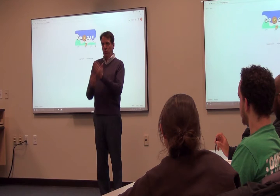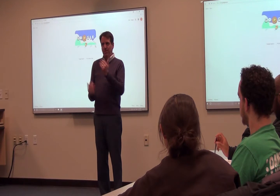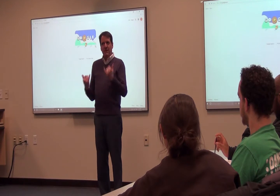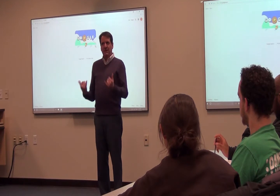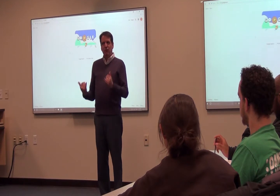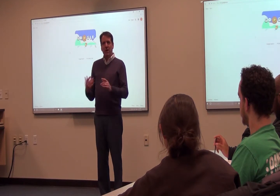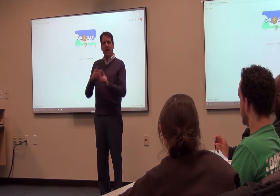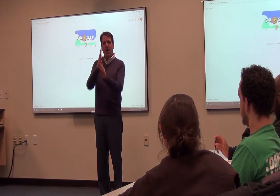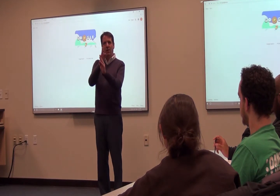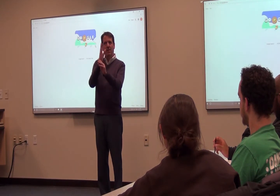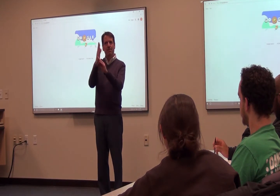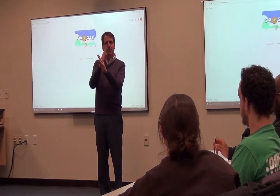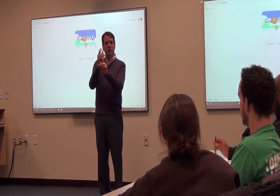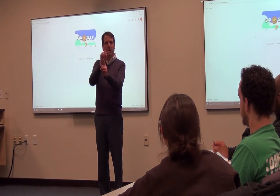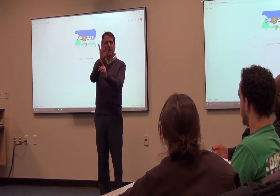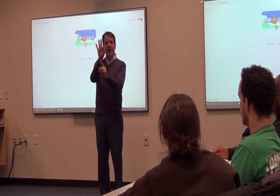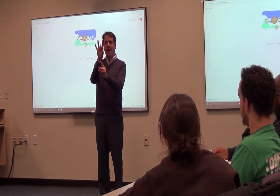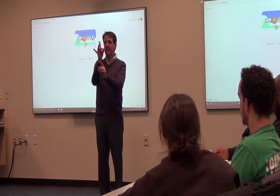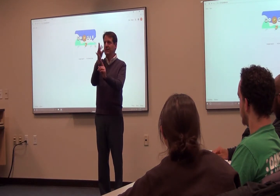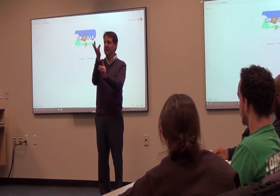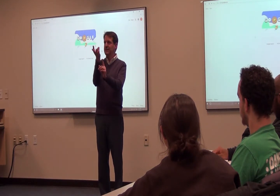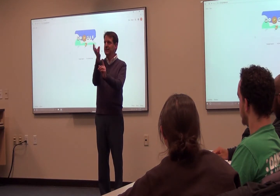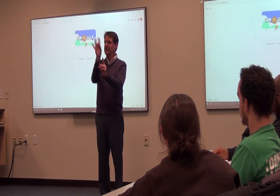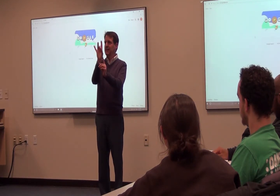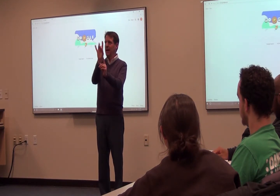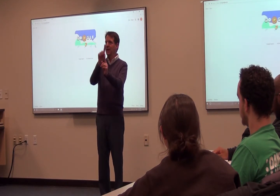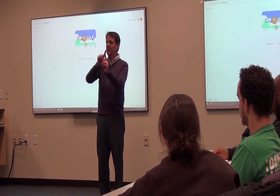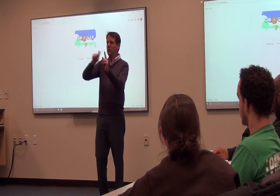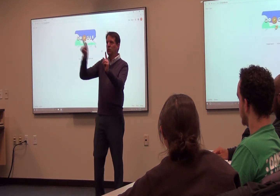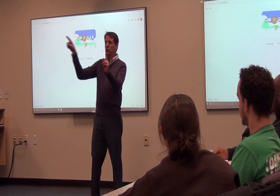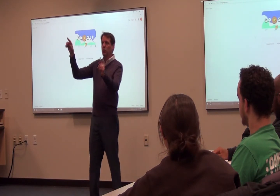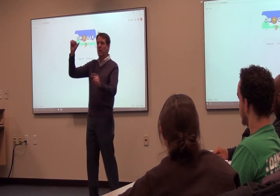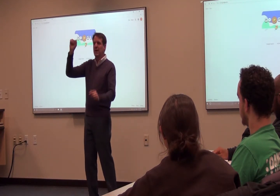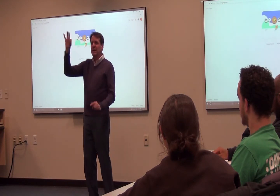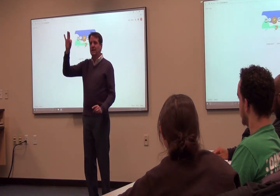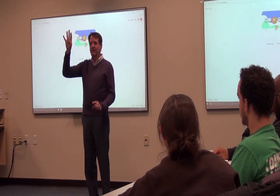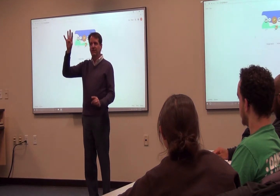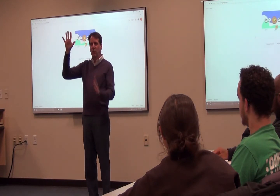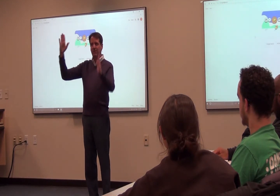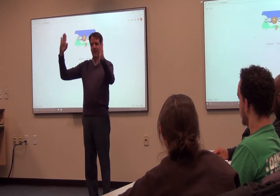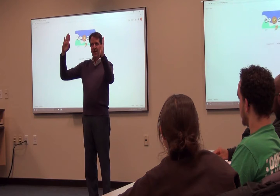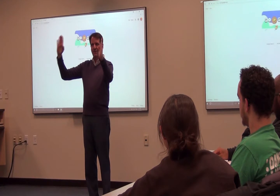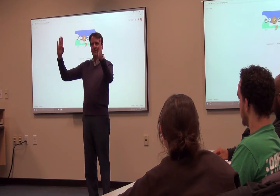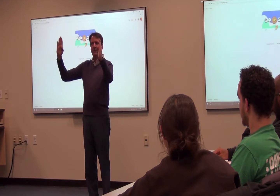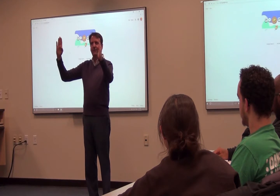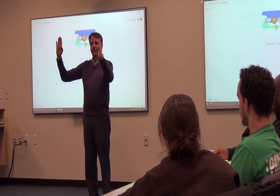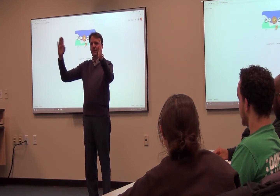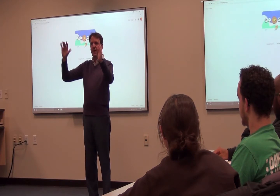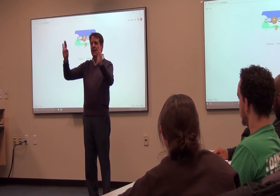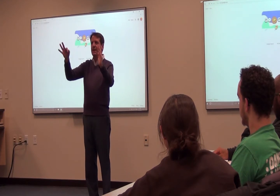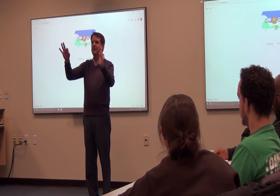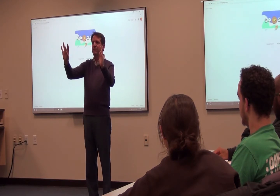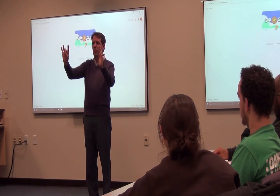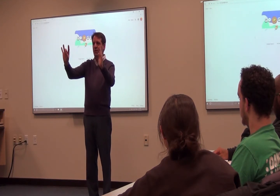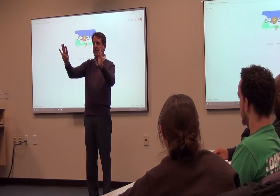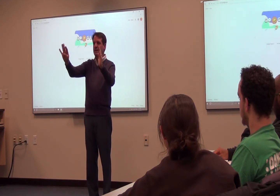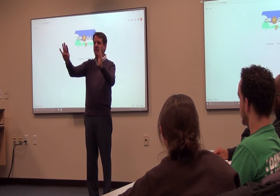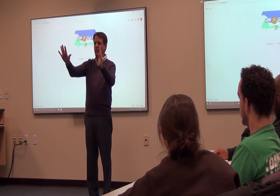time. But right now we're missing in between 1968 to 1994, or